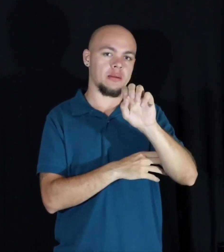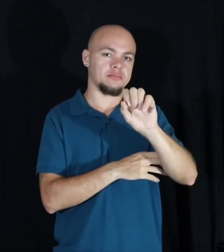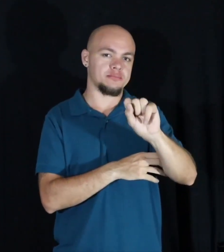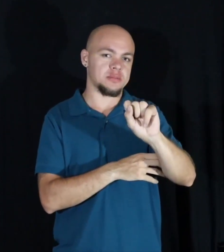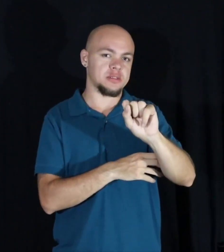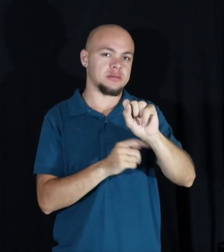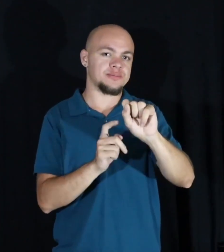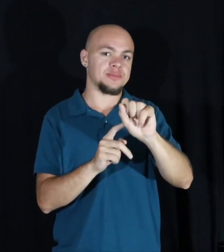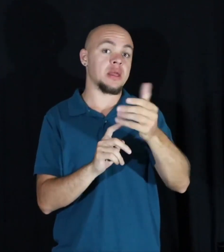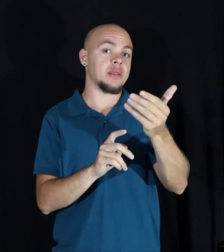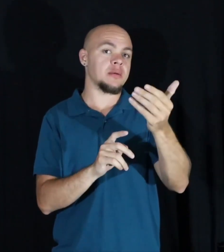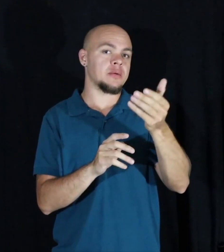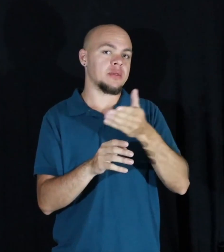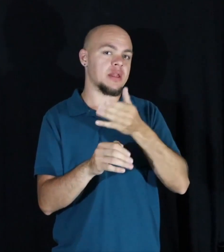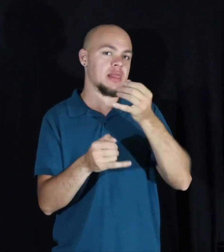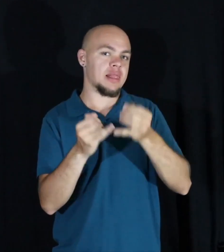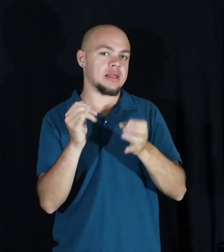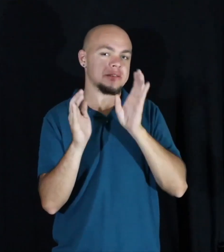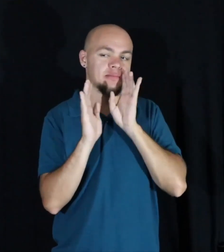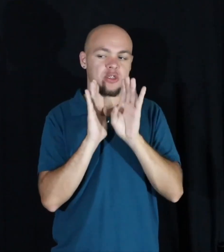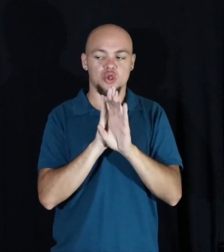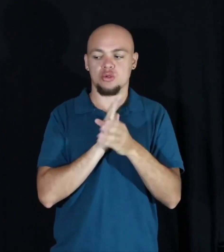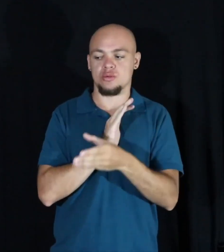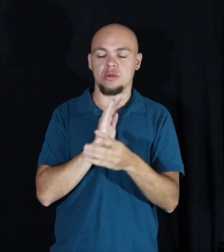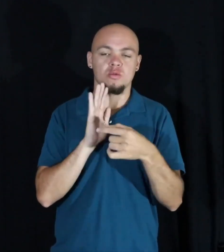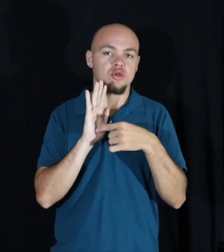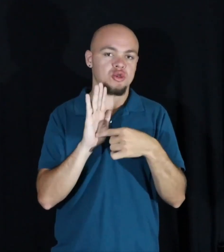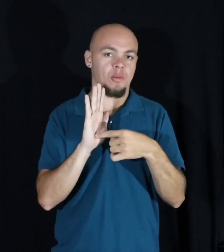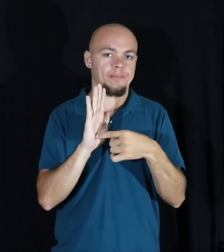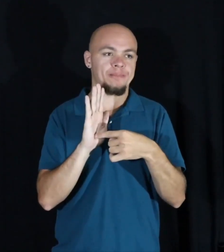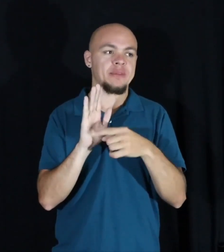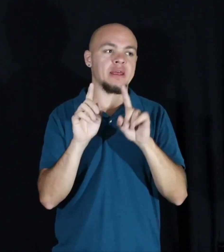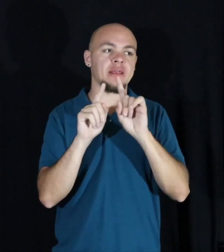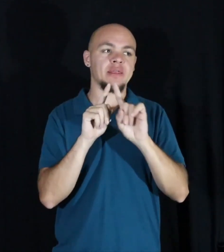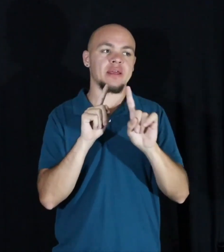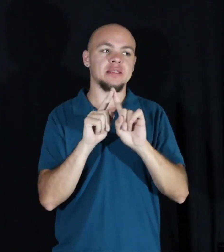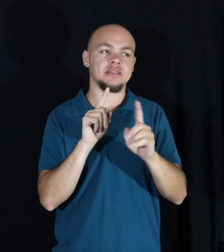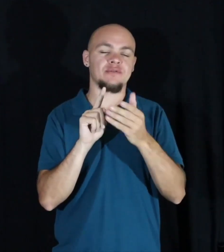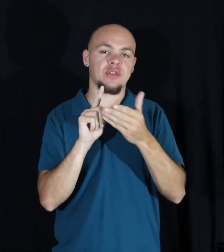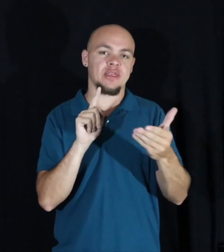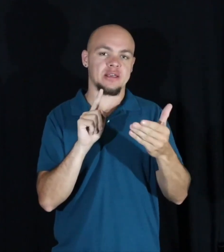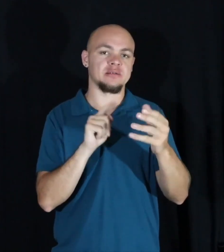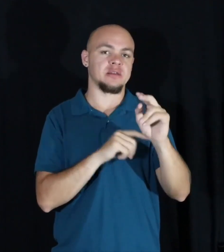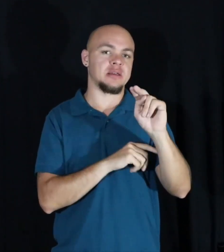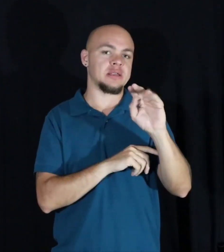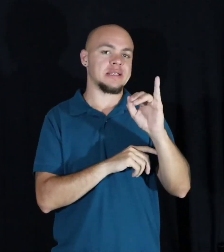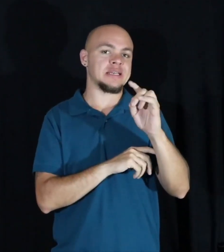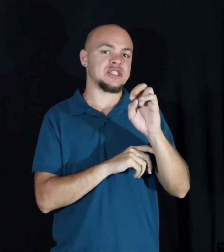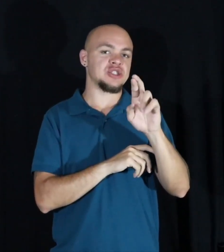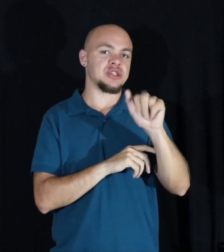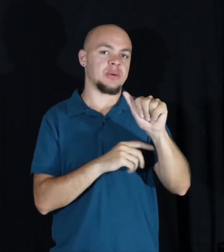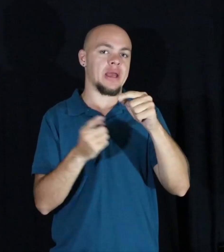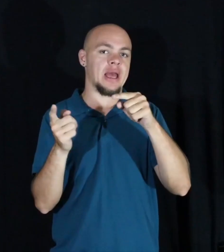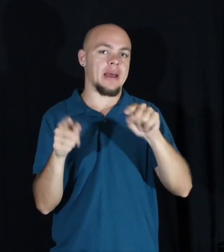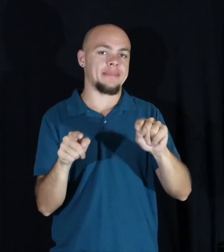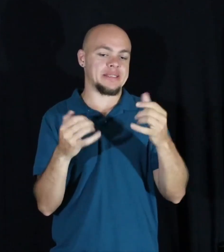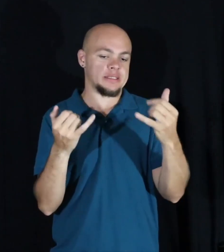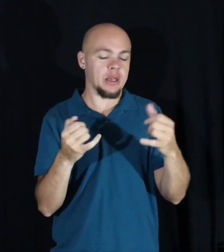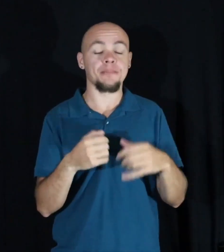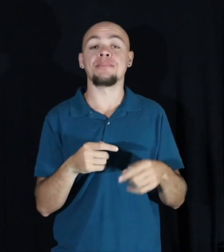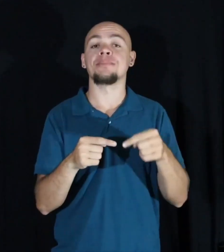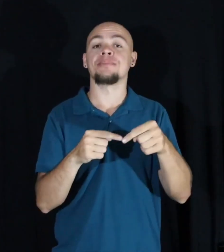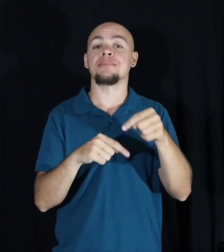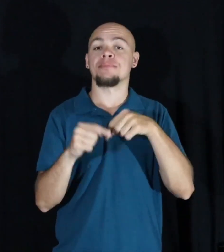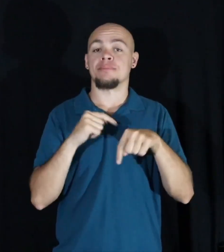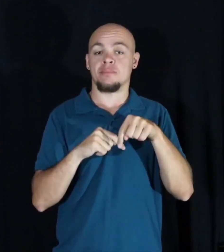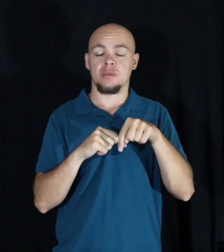in the last picture there. And so that's kind of the different things that, is going on in Nigeria today. So to take a step back, we